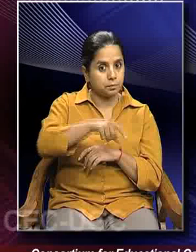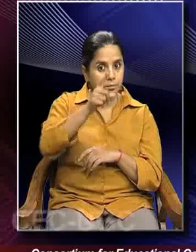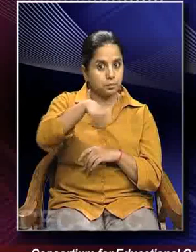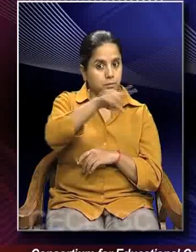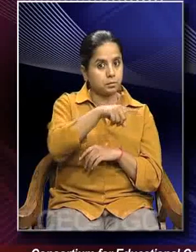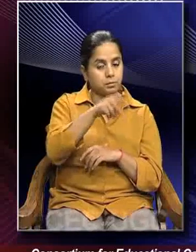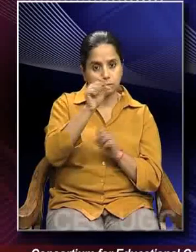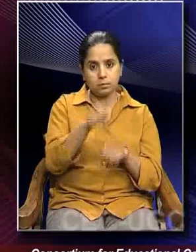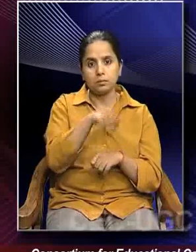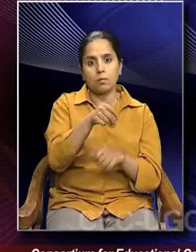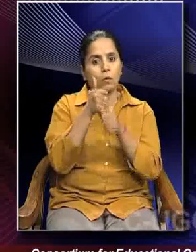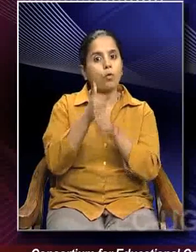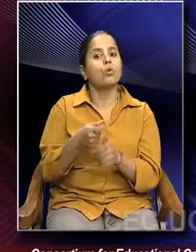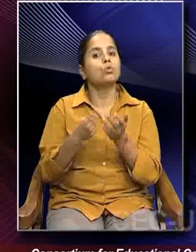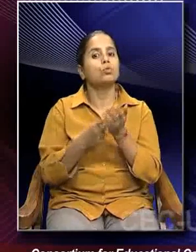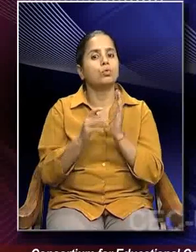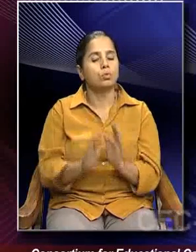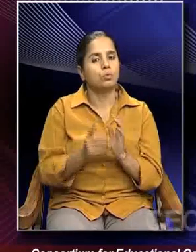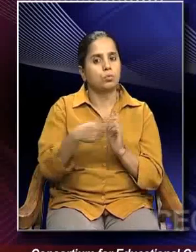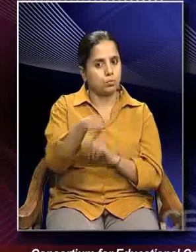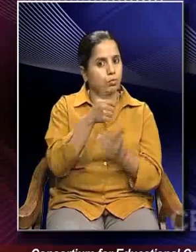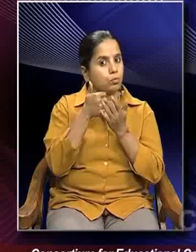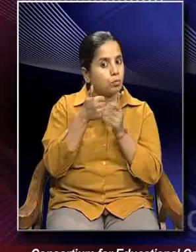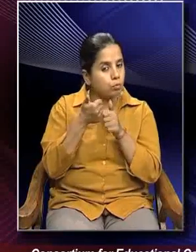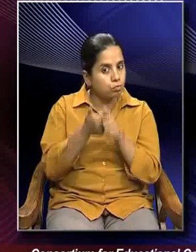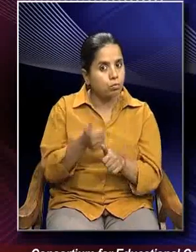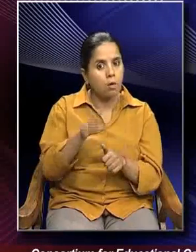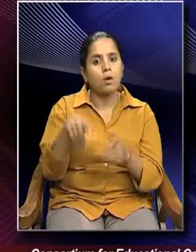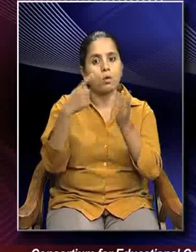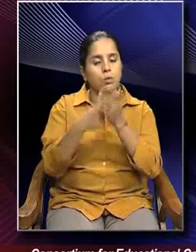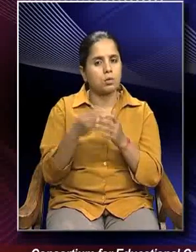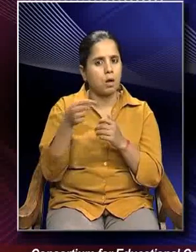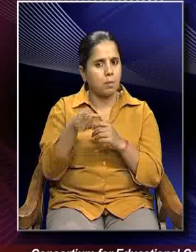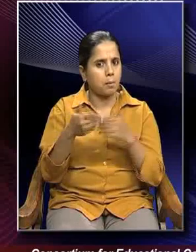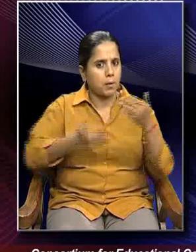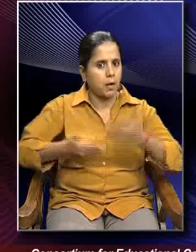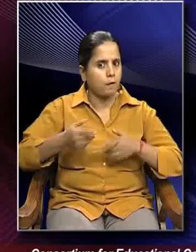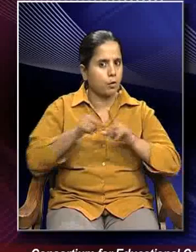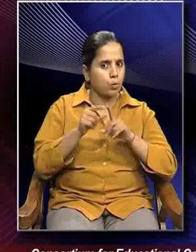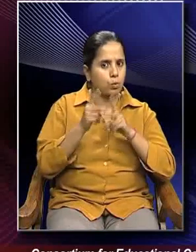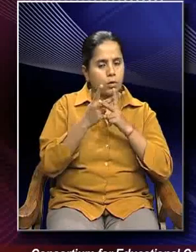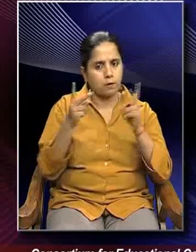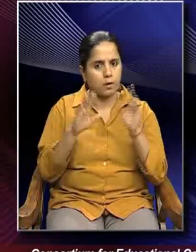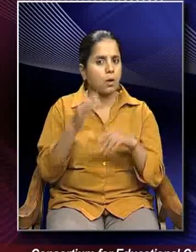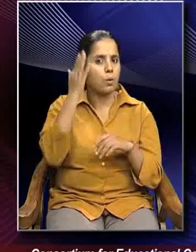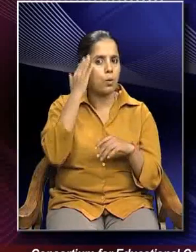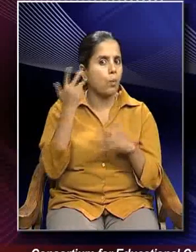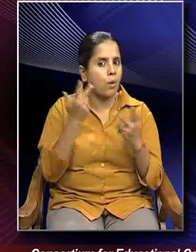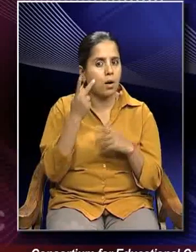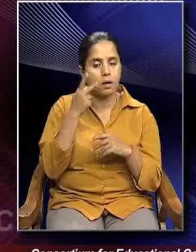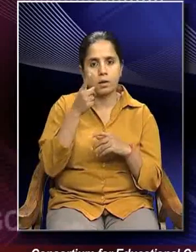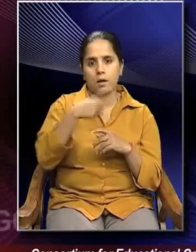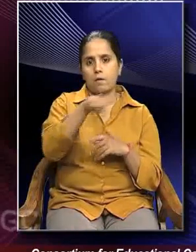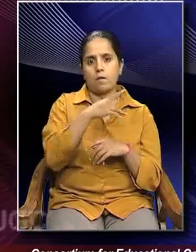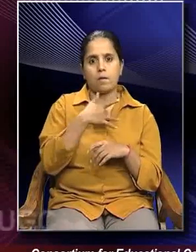are following the rules, are following a certain set pattern of behavior. Why? Because they